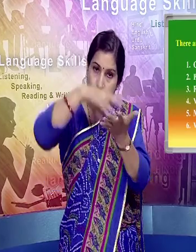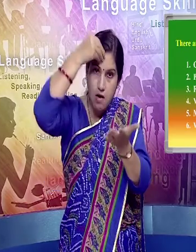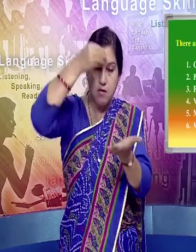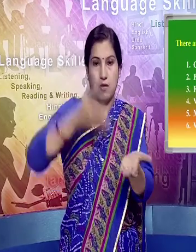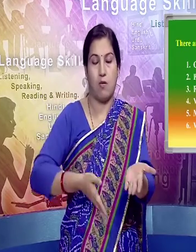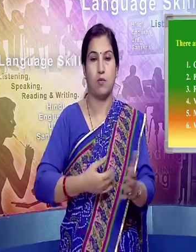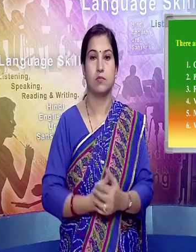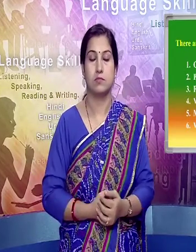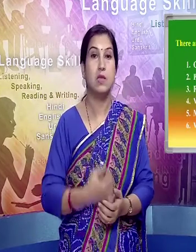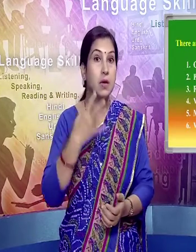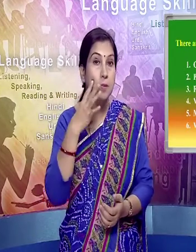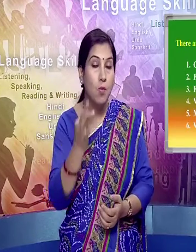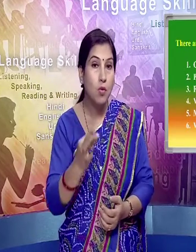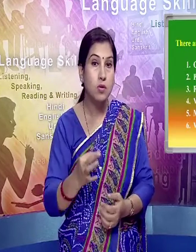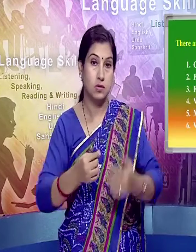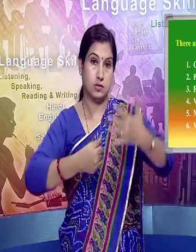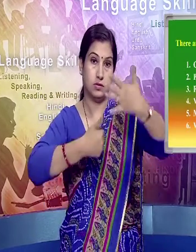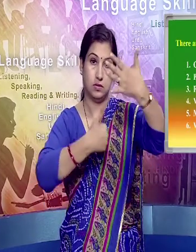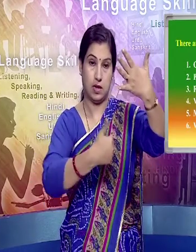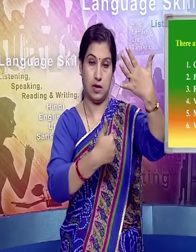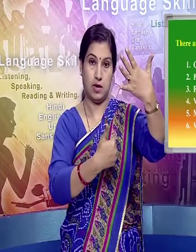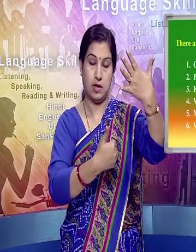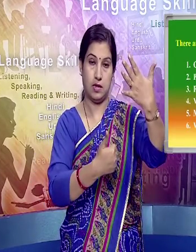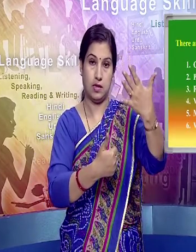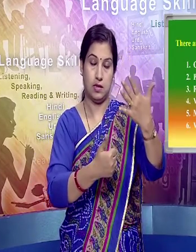There are mainly 6 nutrients: